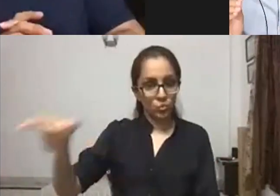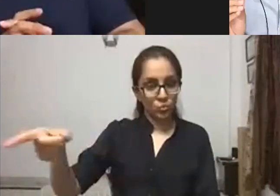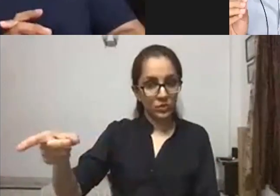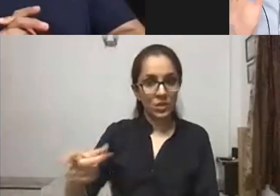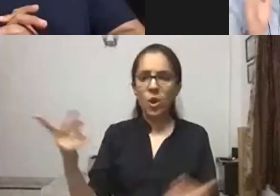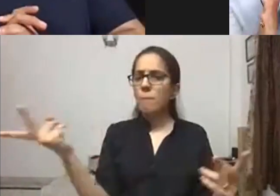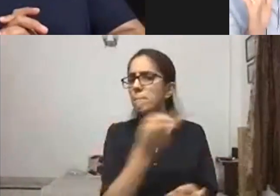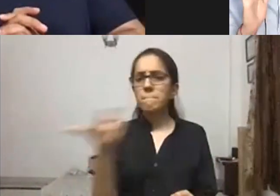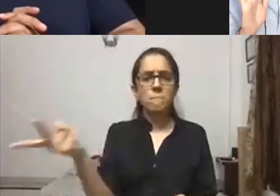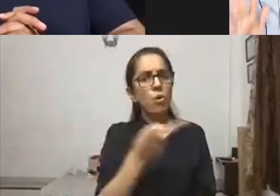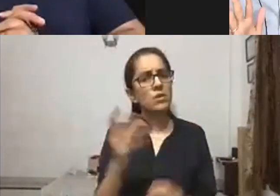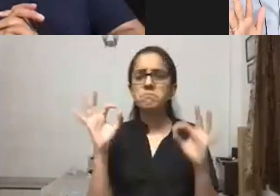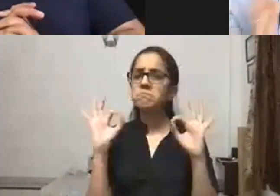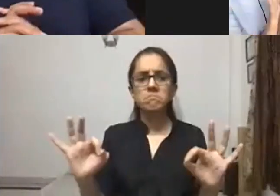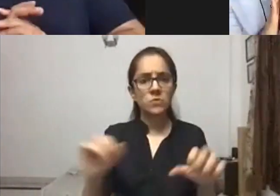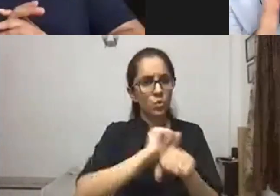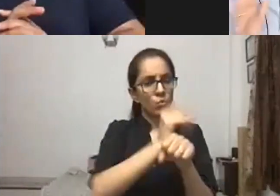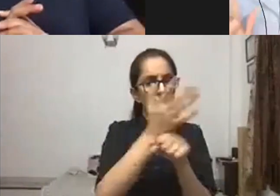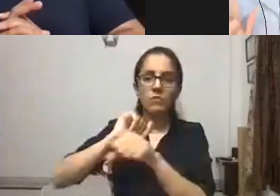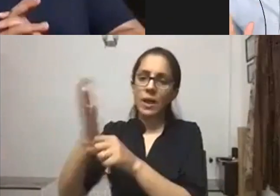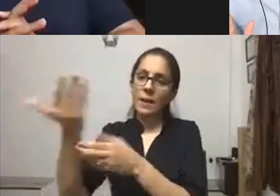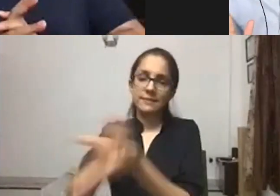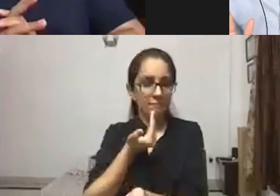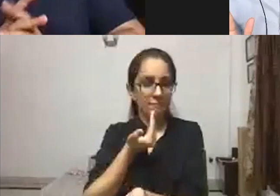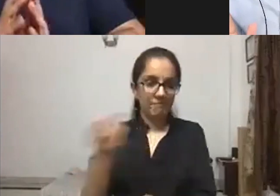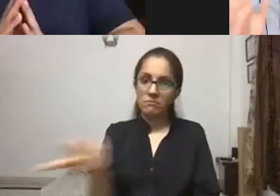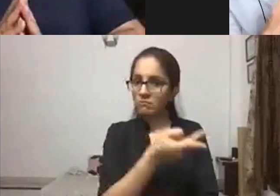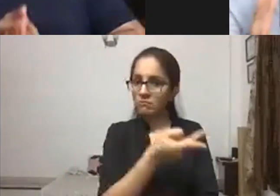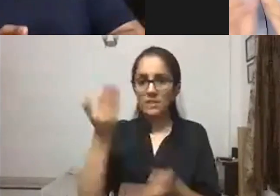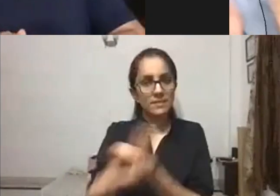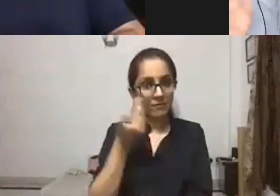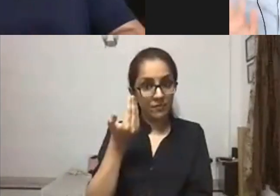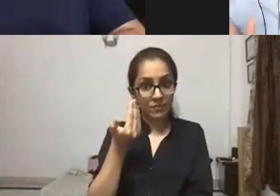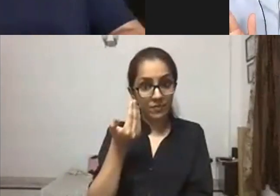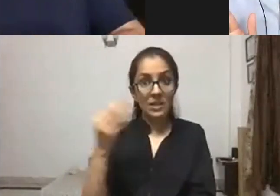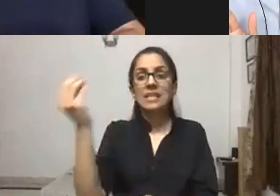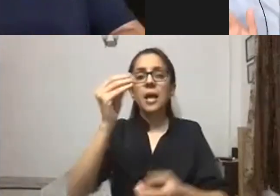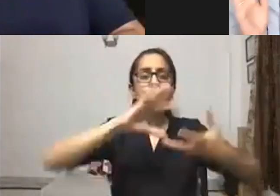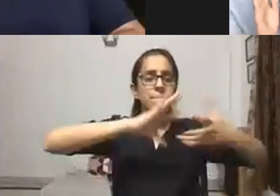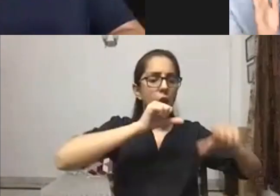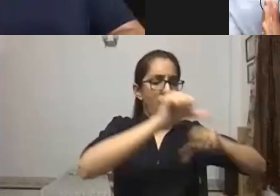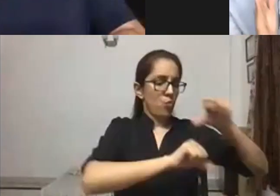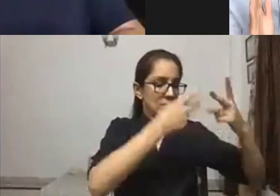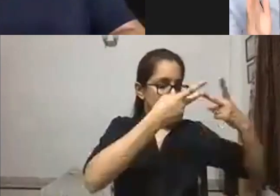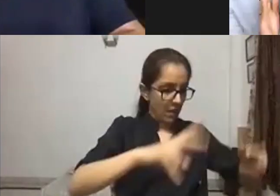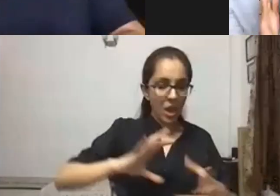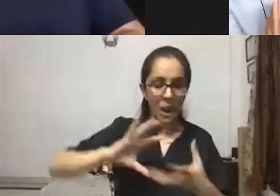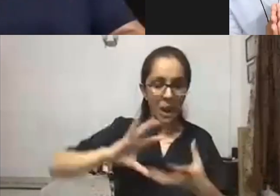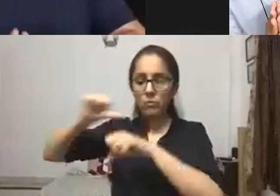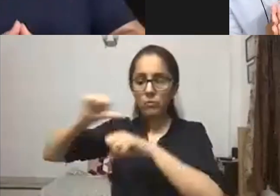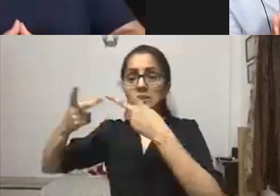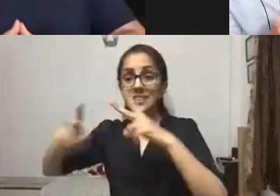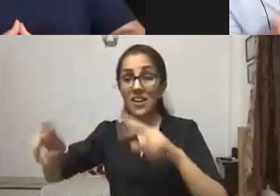both vaccines help you from coronavirus. That we have to understand. It can be made differently, but both do the same